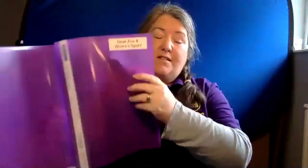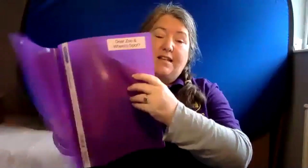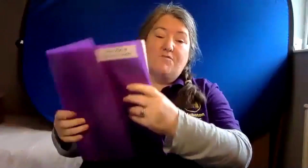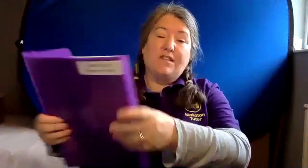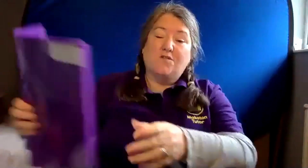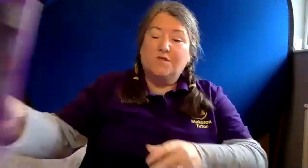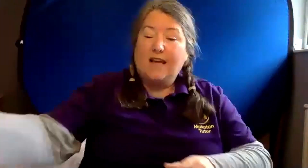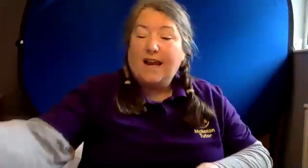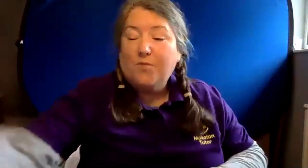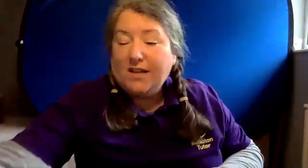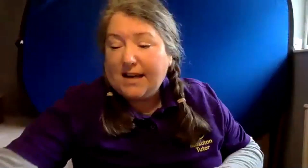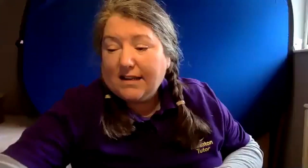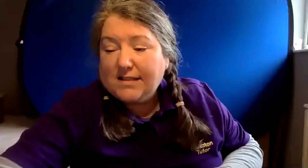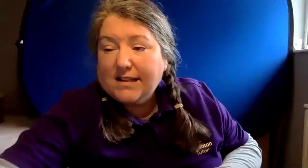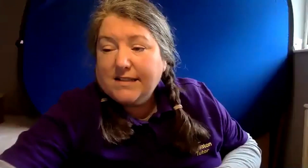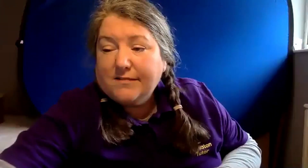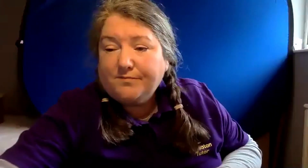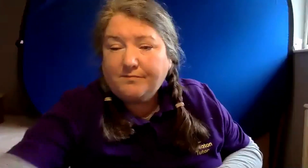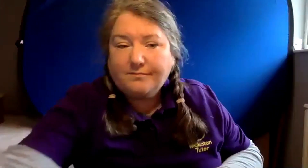that's a resource that anybody can access.